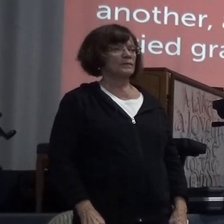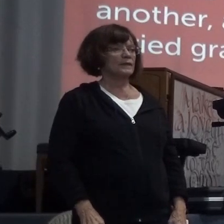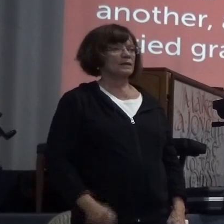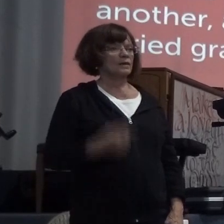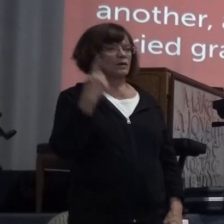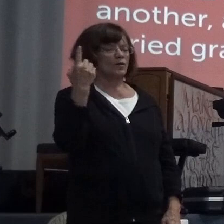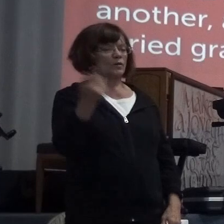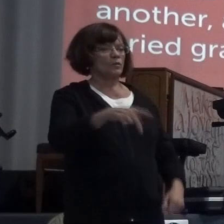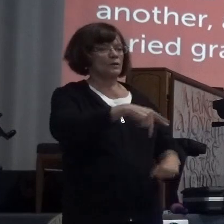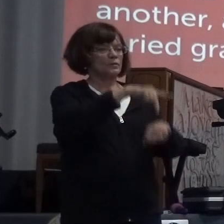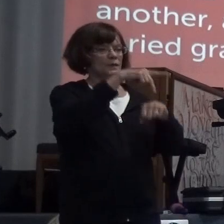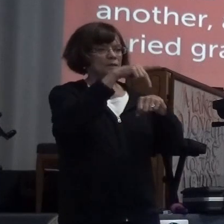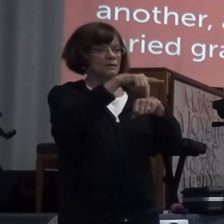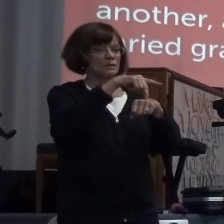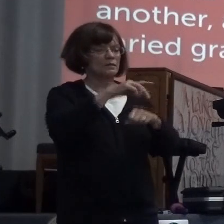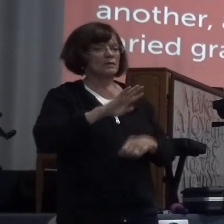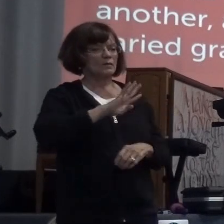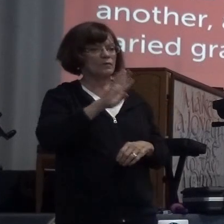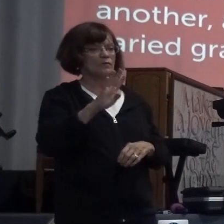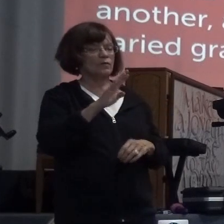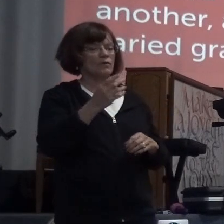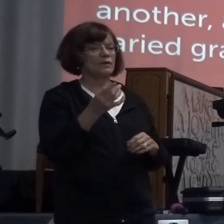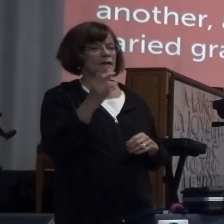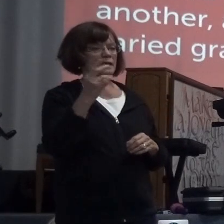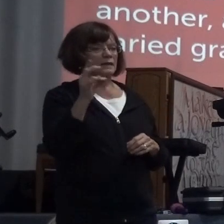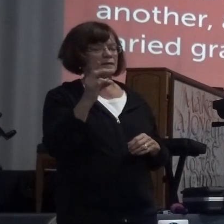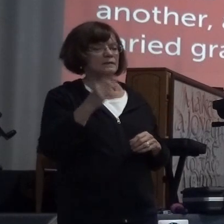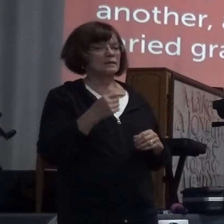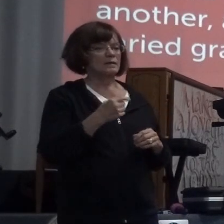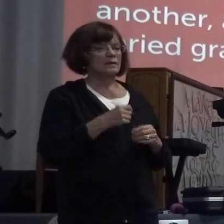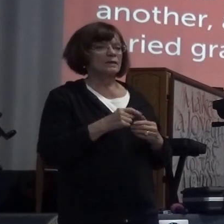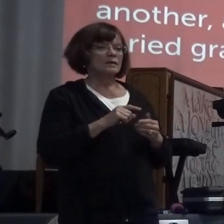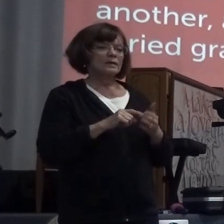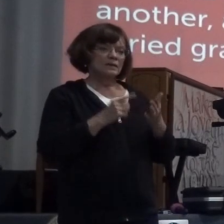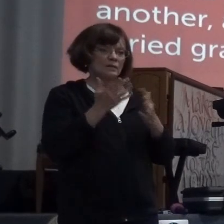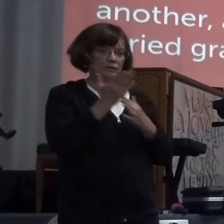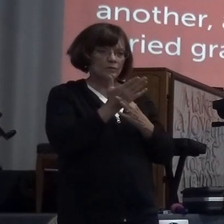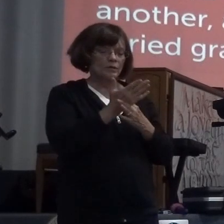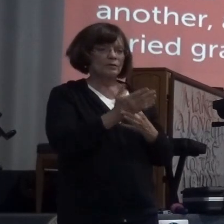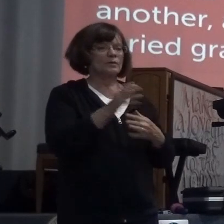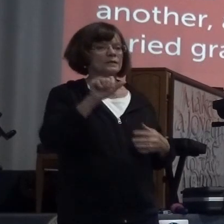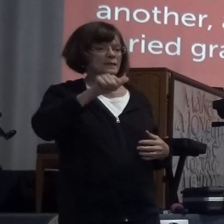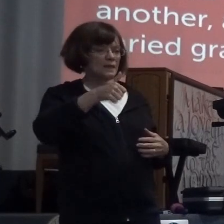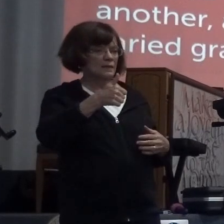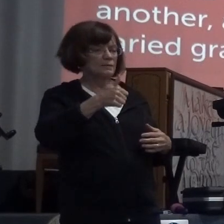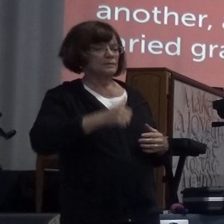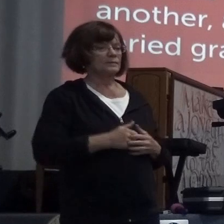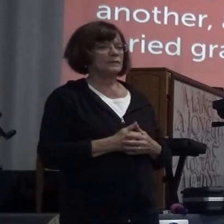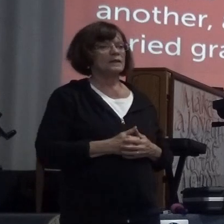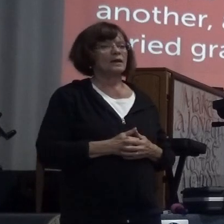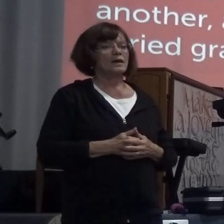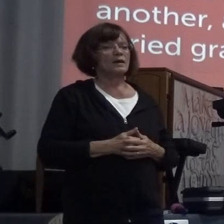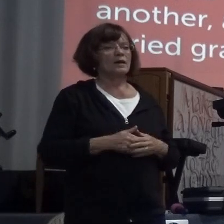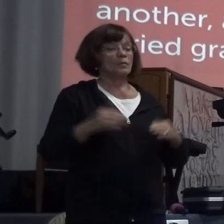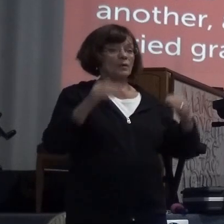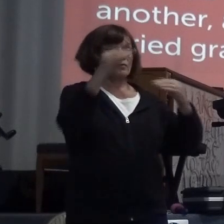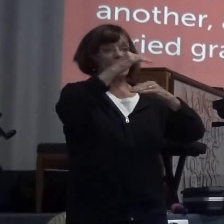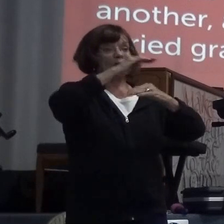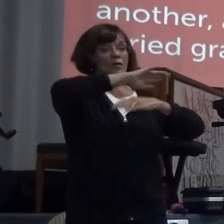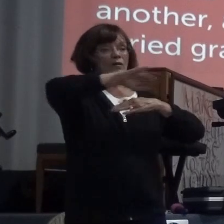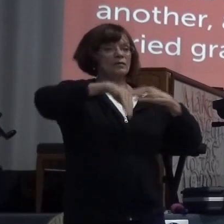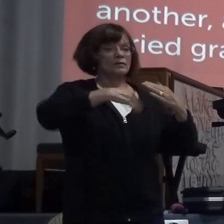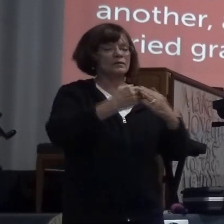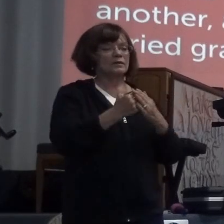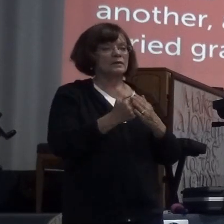So 1 Peter 4, 8 through 10, above all, keep loving one another earnestly, since love